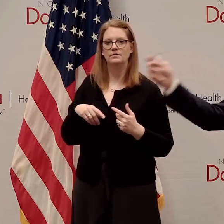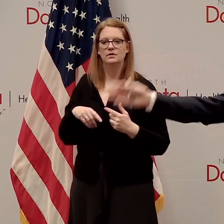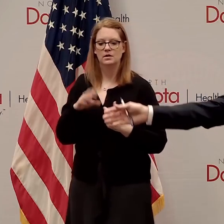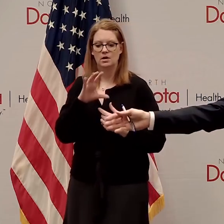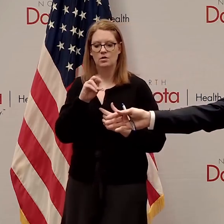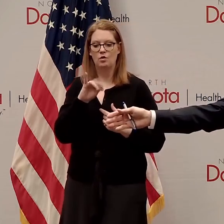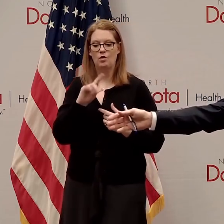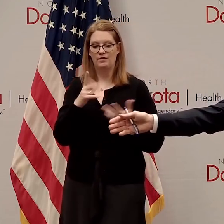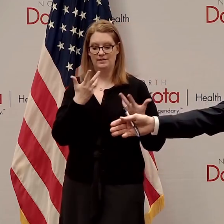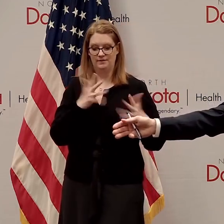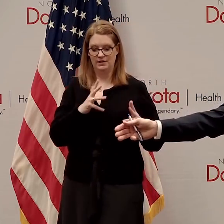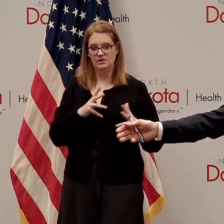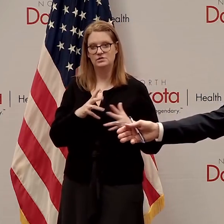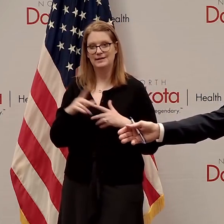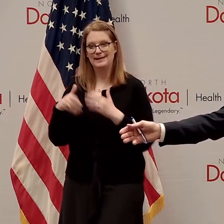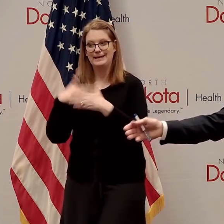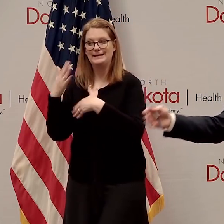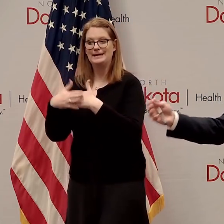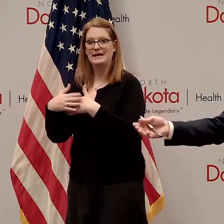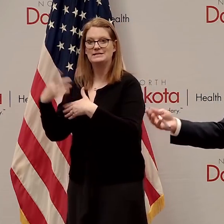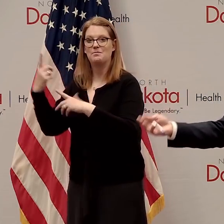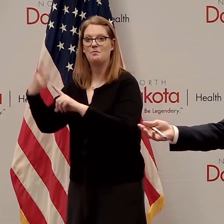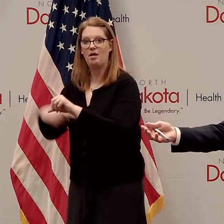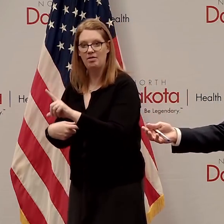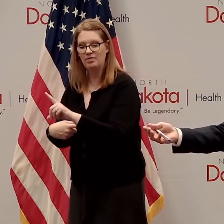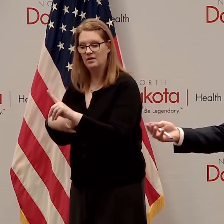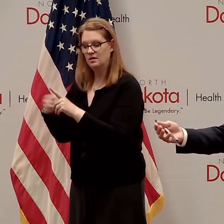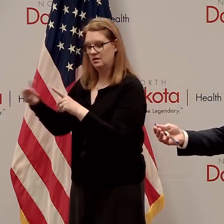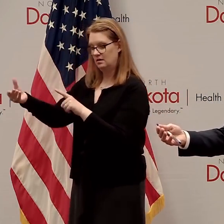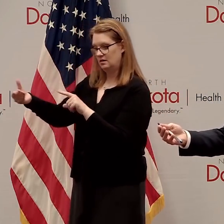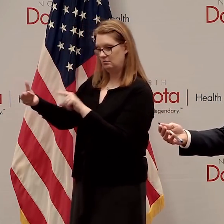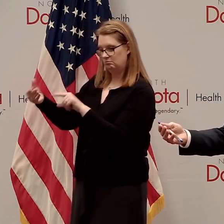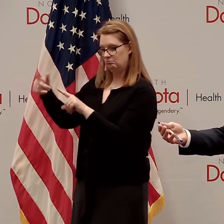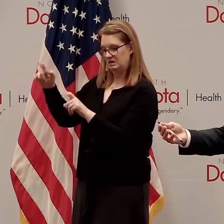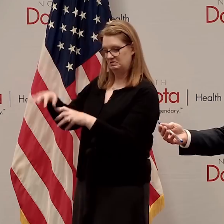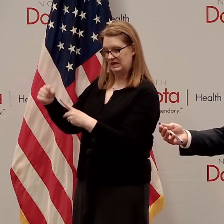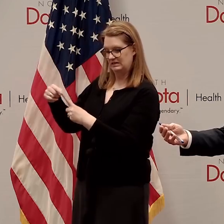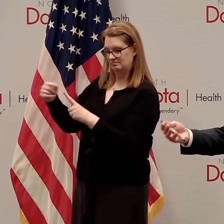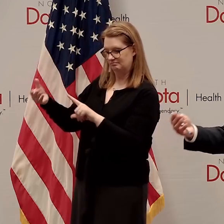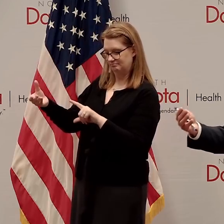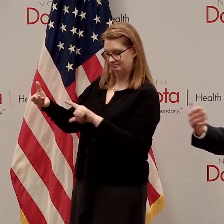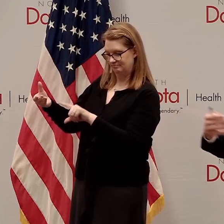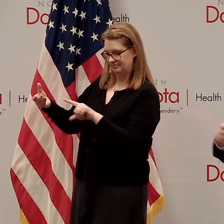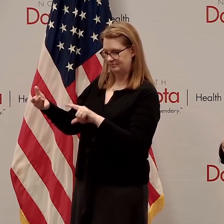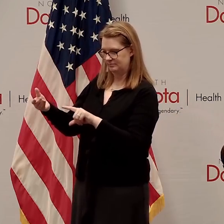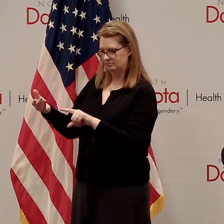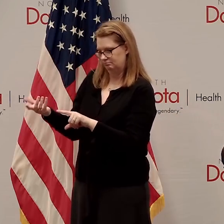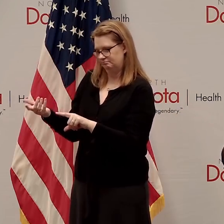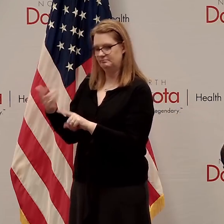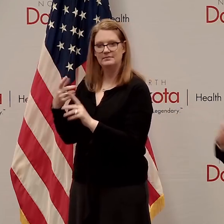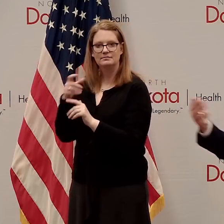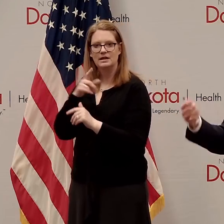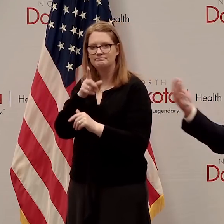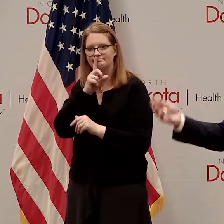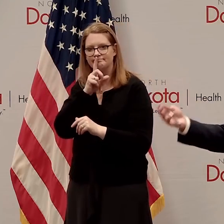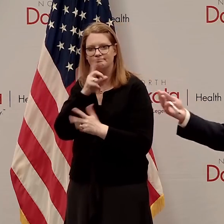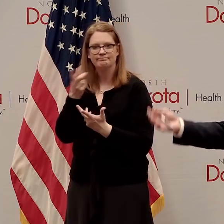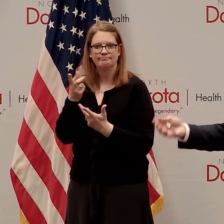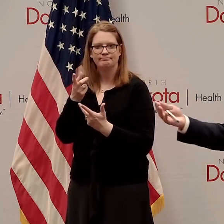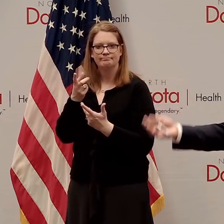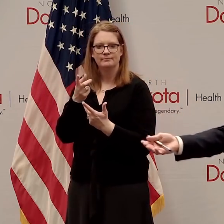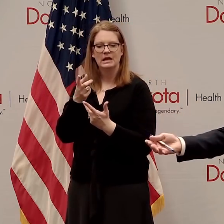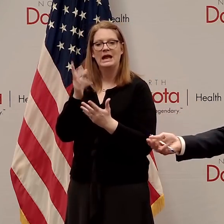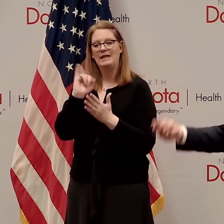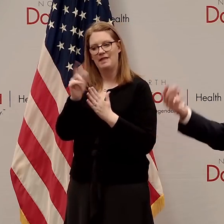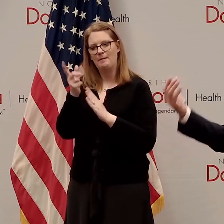took a PCR test next month, it would not be able to tell whether or not you had previously had it. It would tell you whether you had